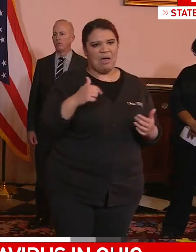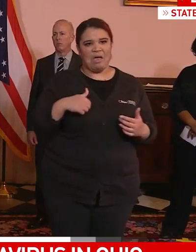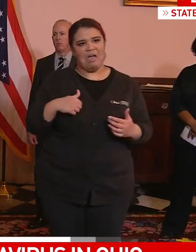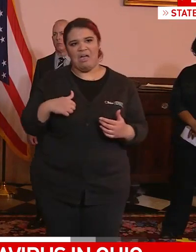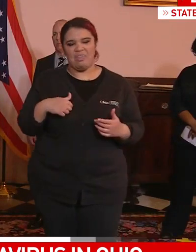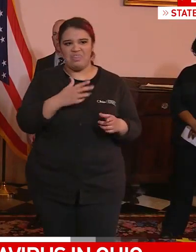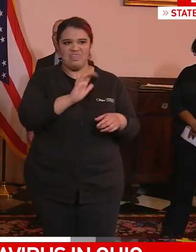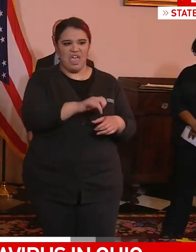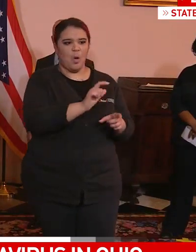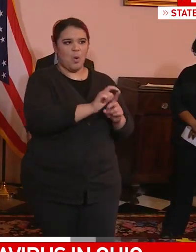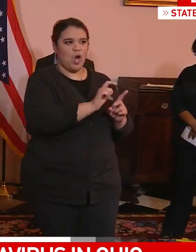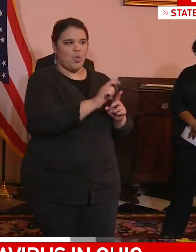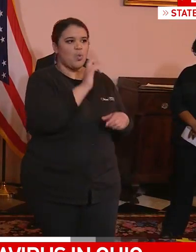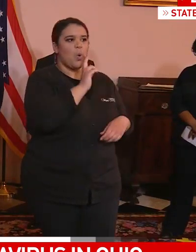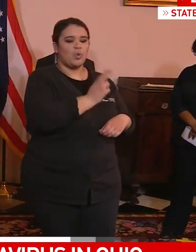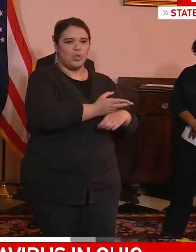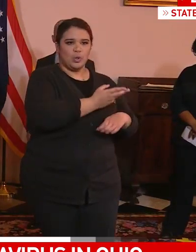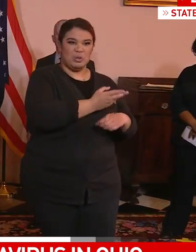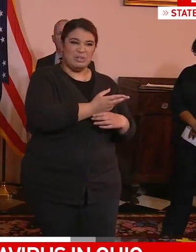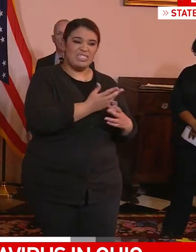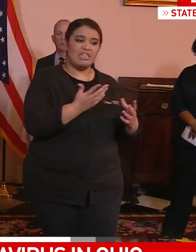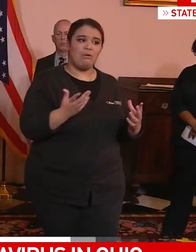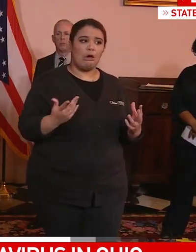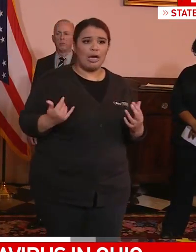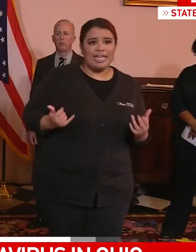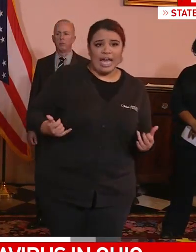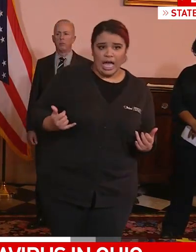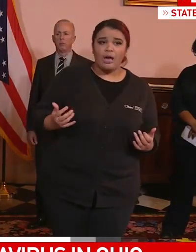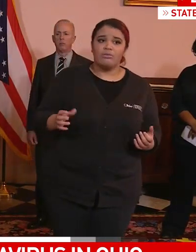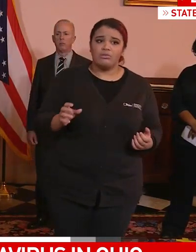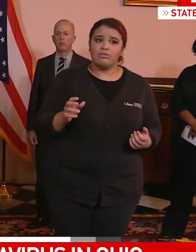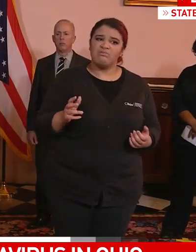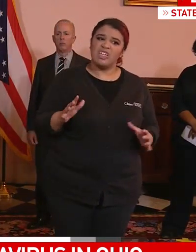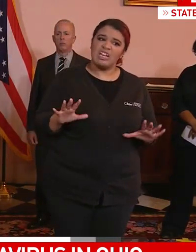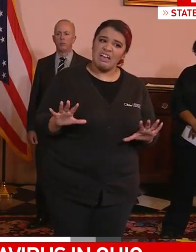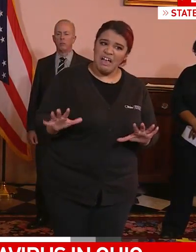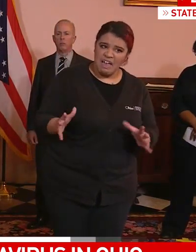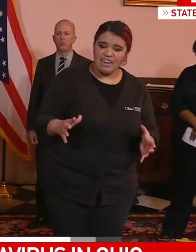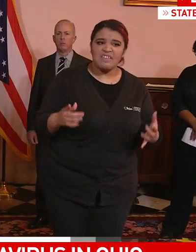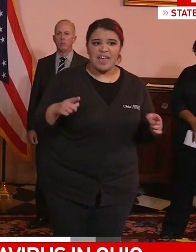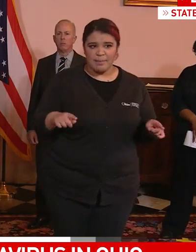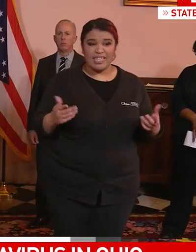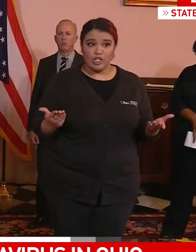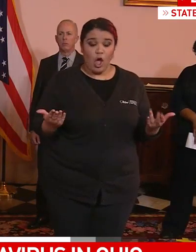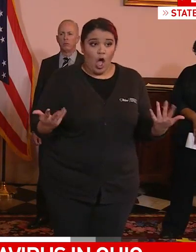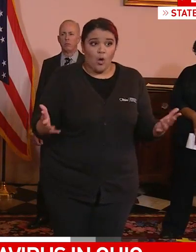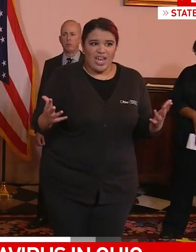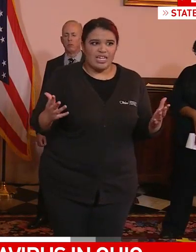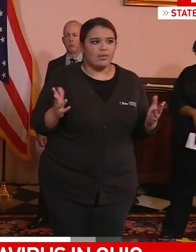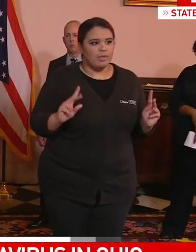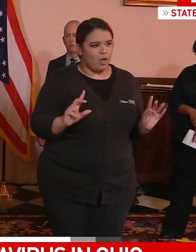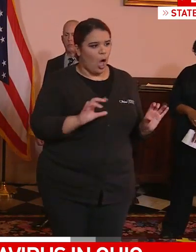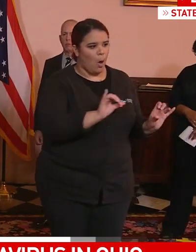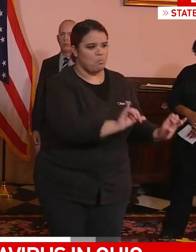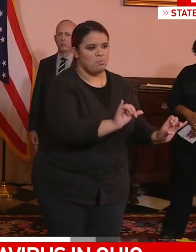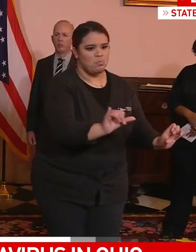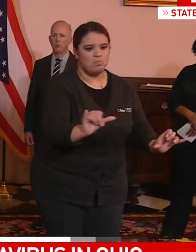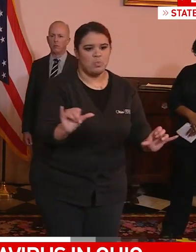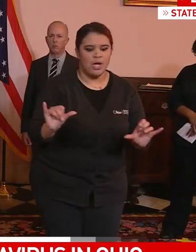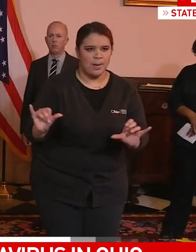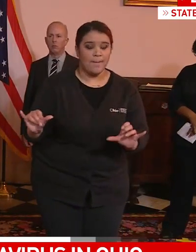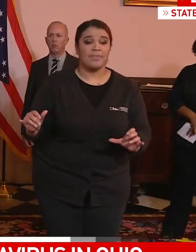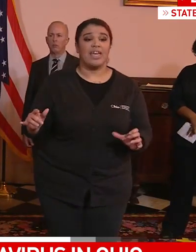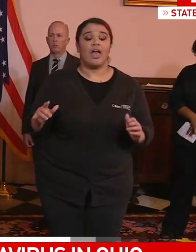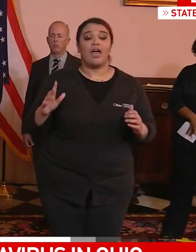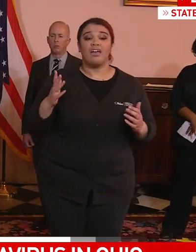are doing in Ohio in a very gentle way. But again, if we see that beginning rise on our resources, on